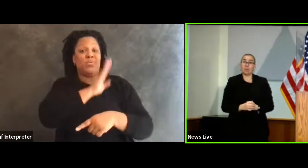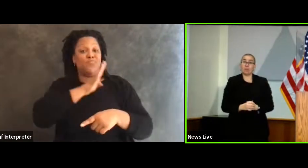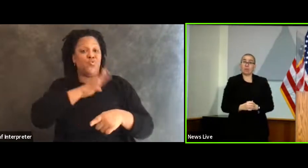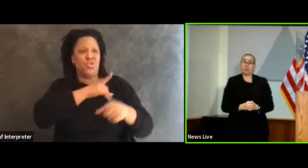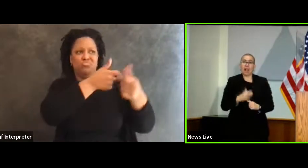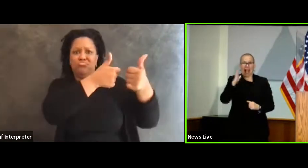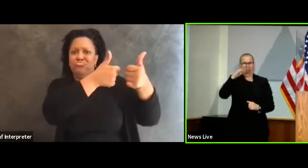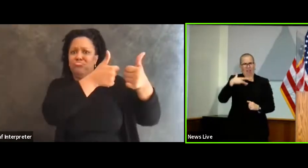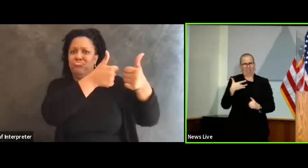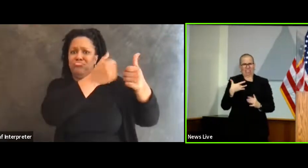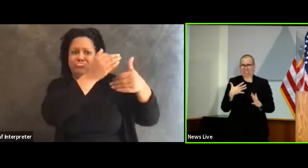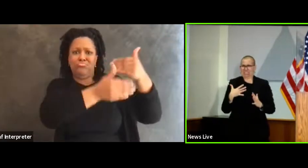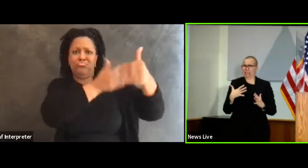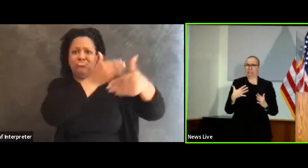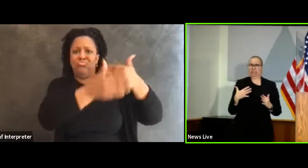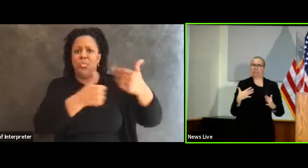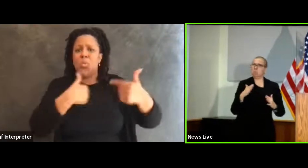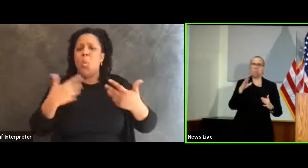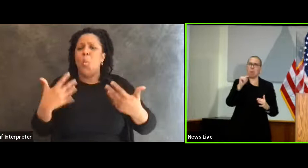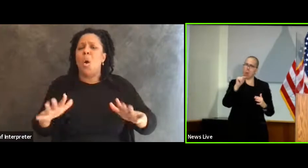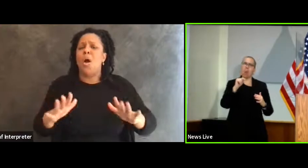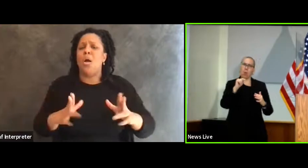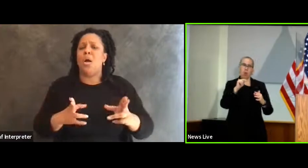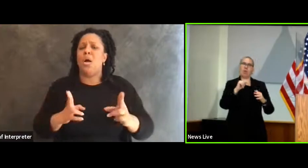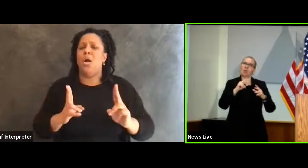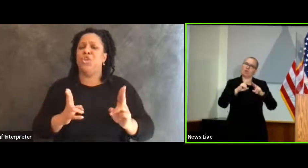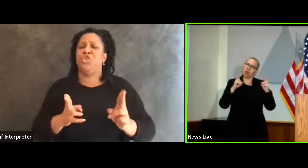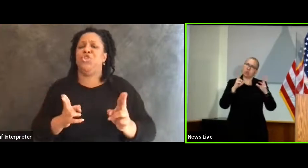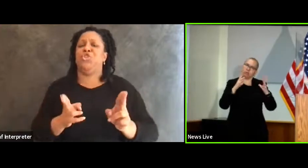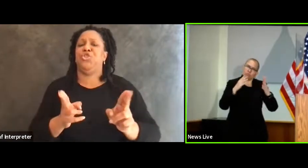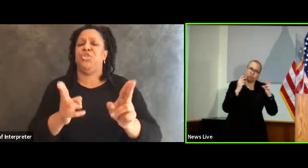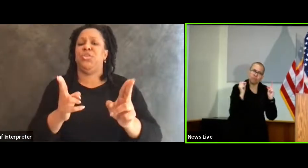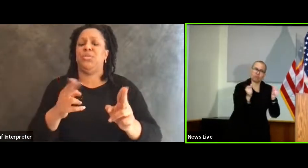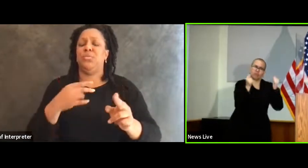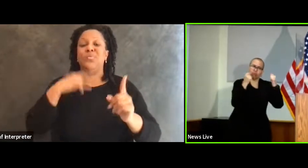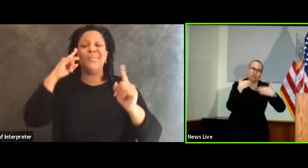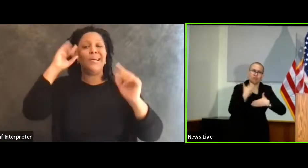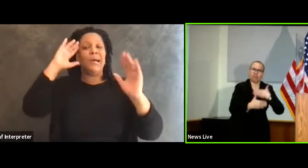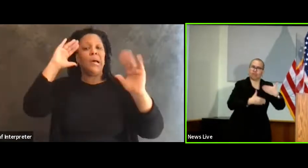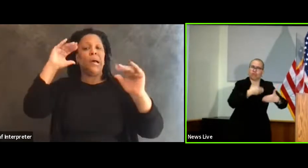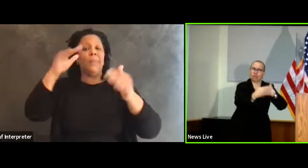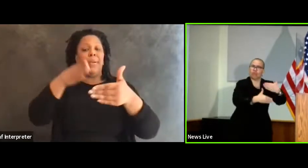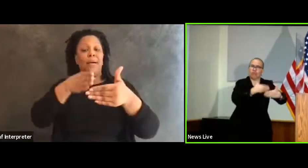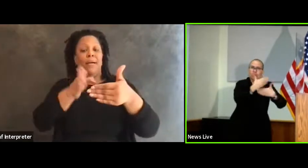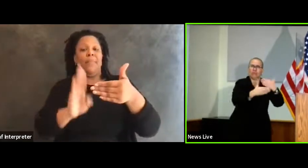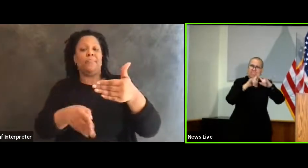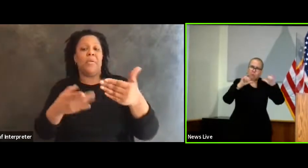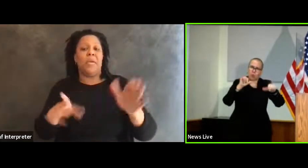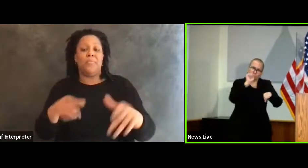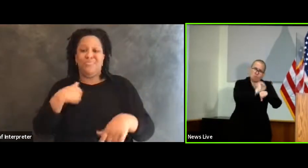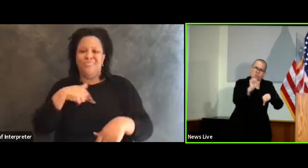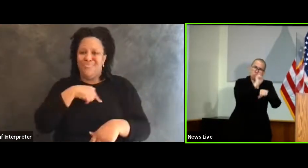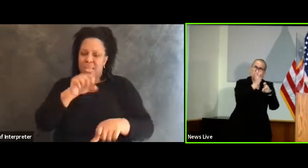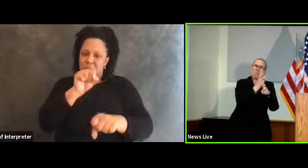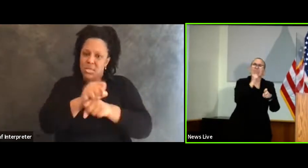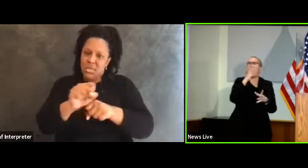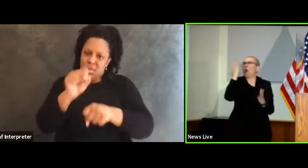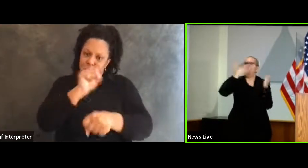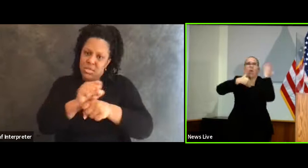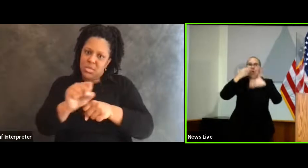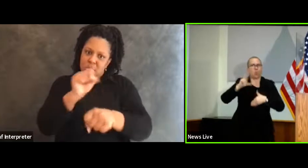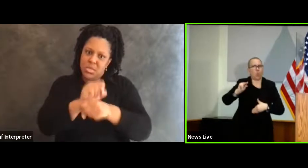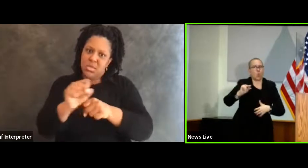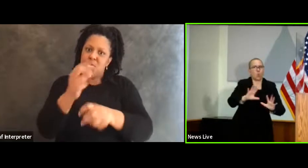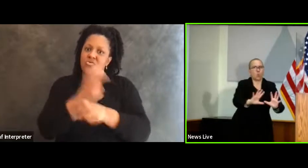it through, but there's an expectation that it will be done. We're really working hard. And this one, I own what Department of